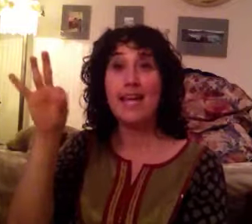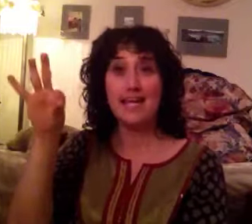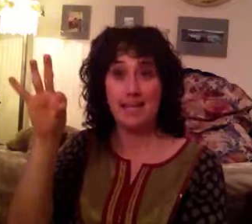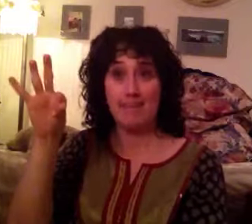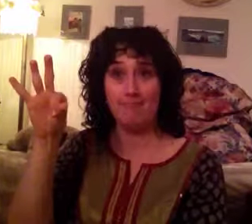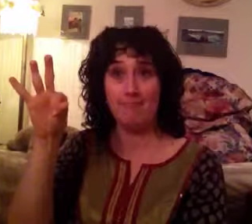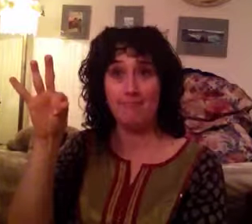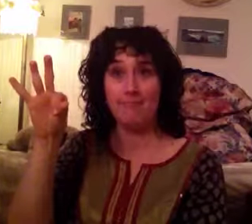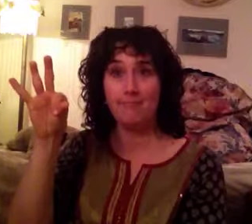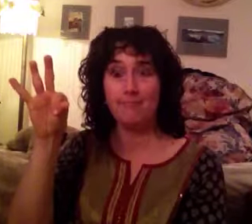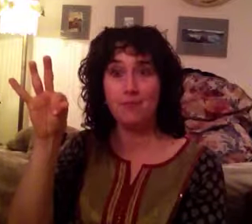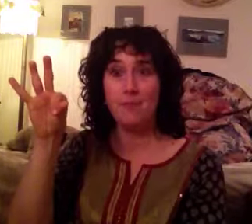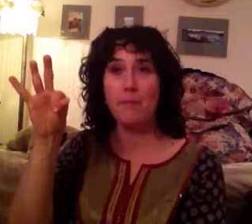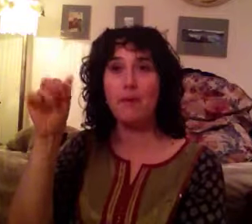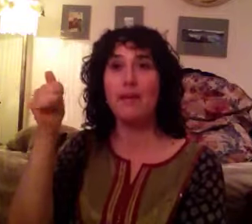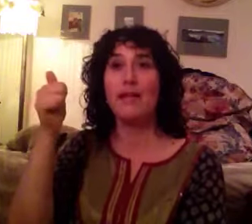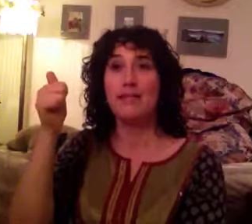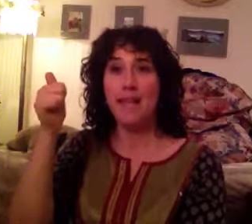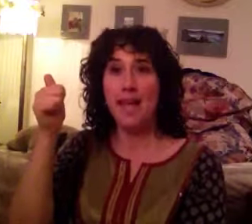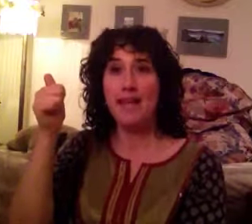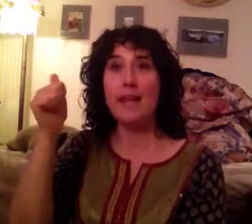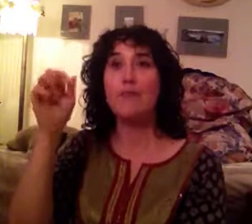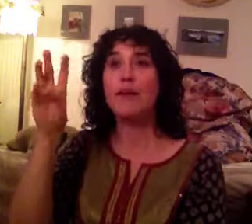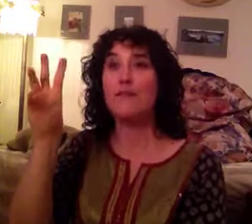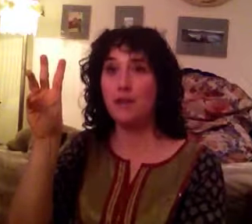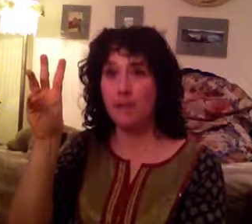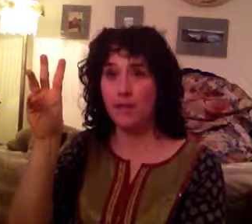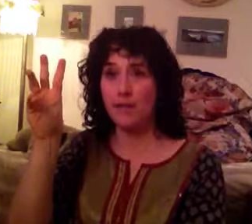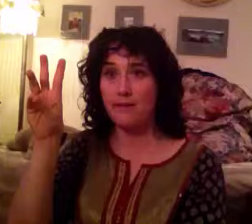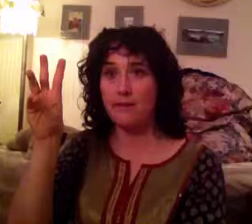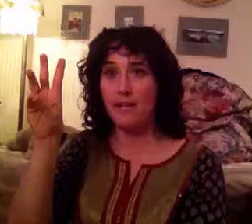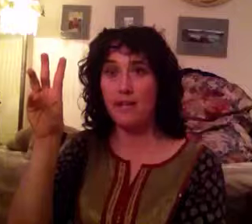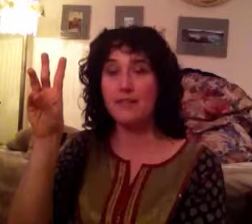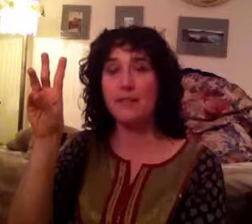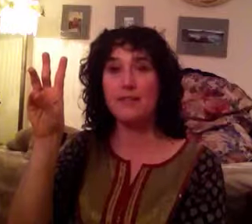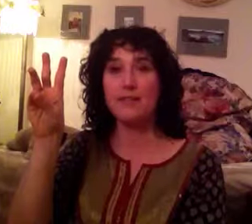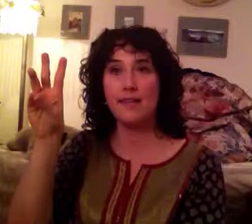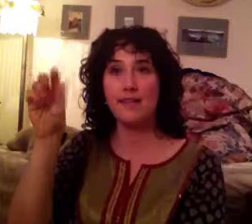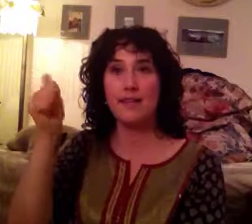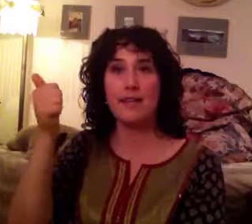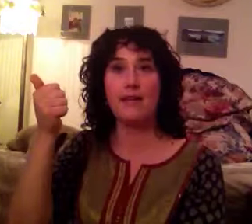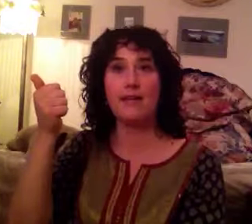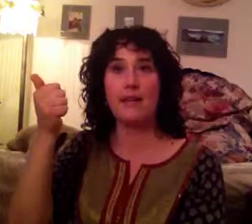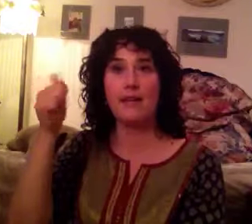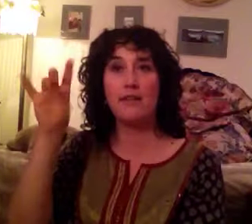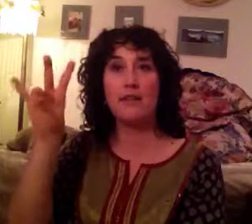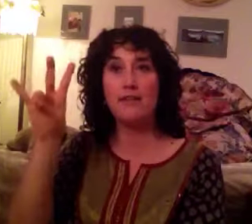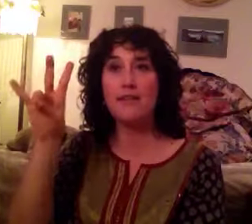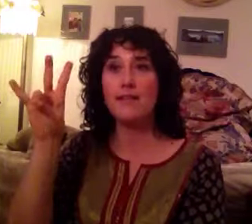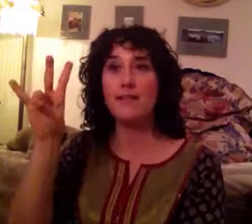19. So remember, 10 and whatever number it is. 10 and a 6 is 16, 10 and a 7,